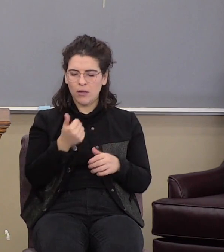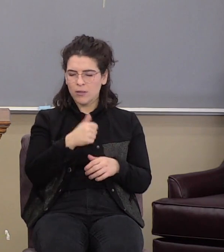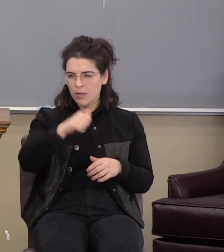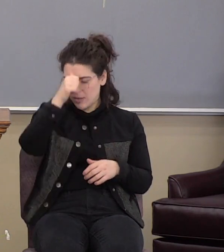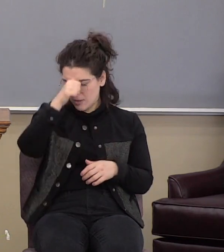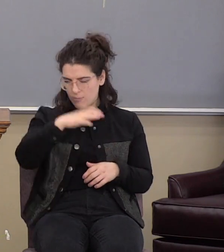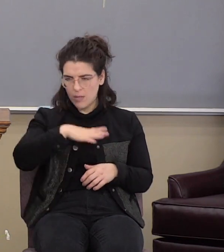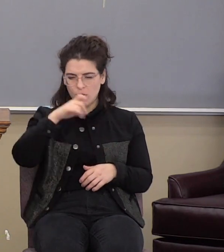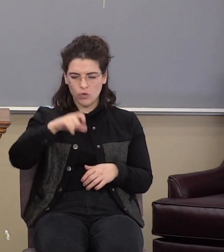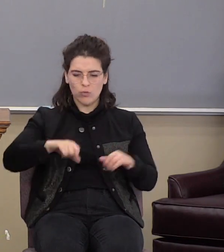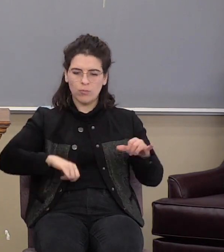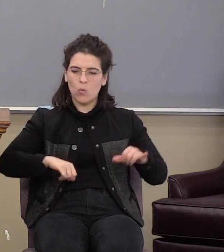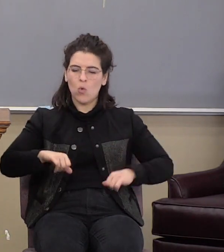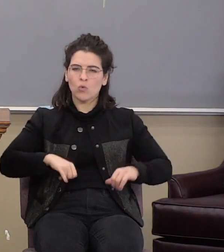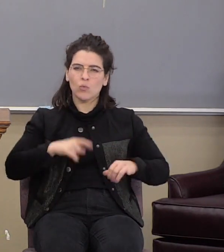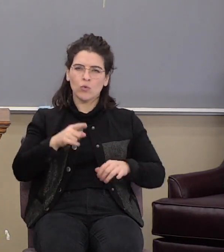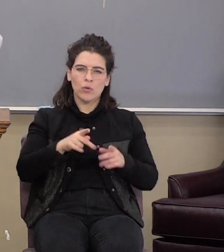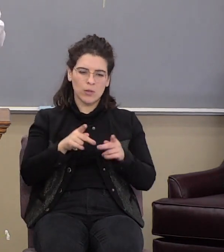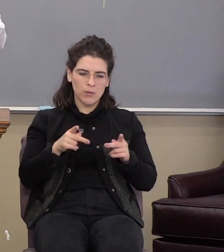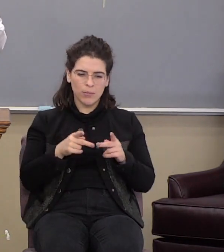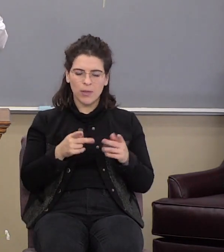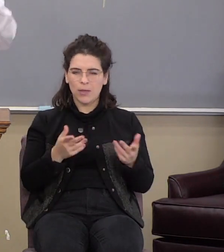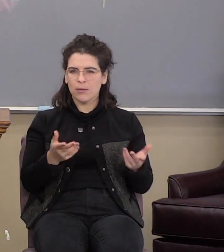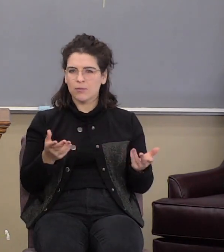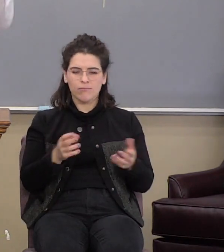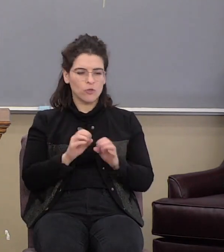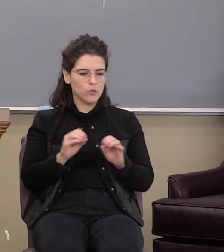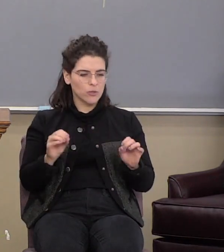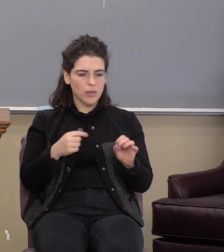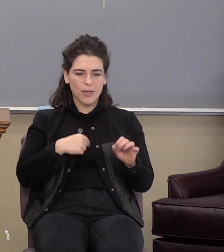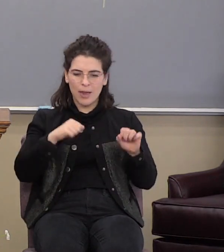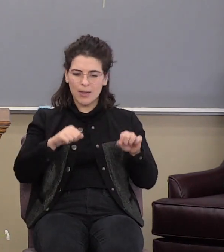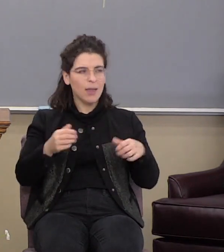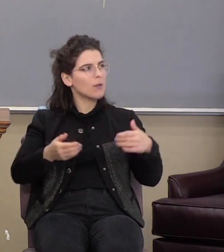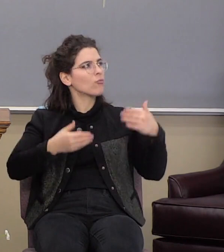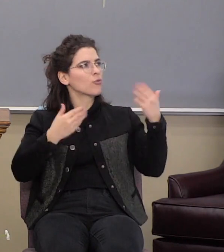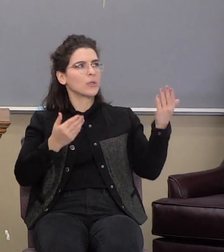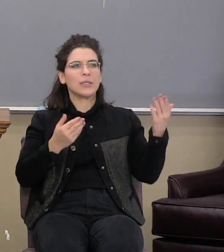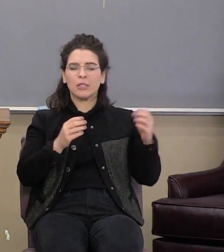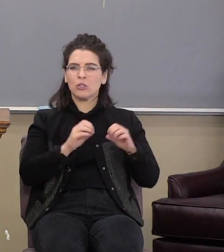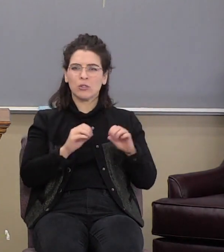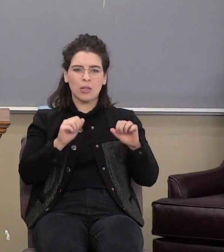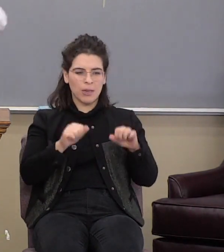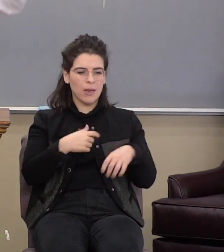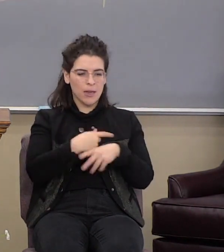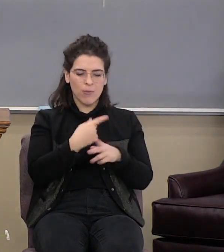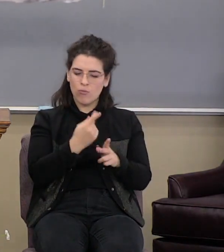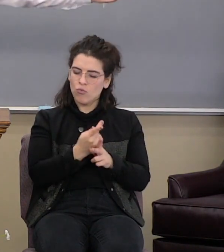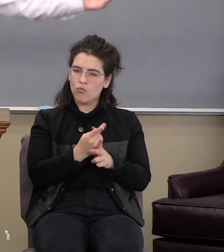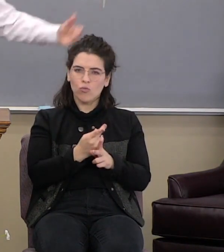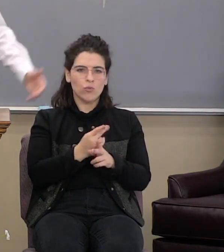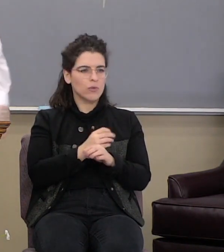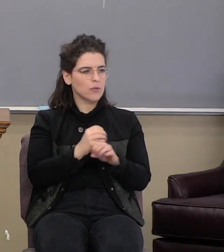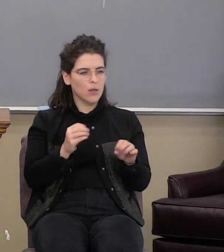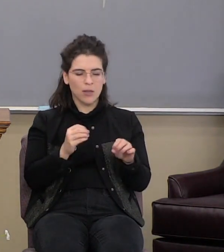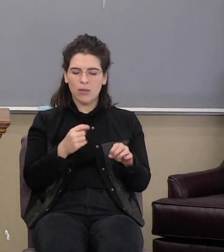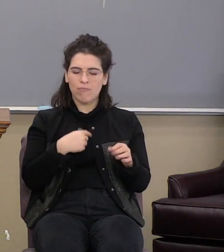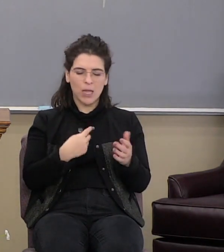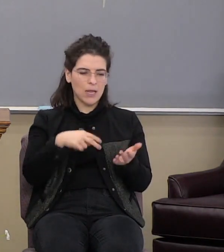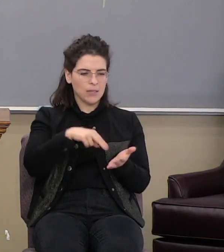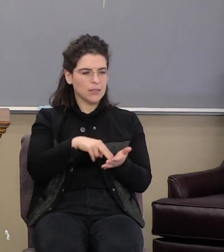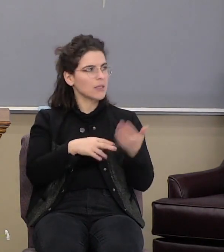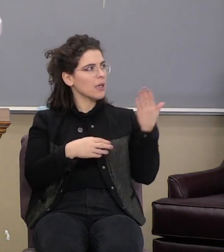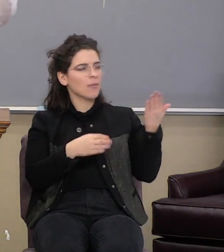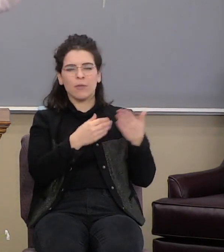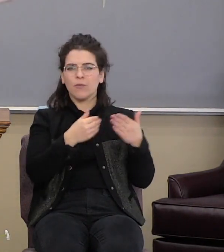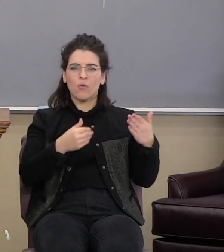boast. Right? So when you're at that place where there's nothing I can bring, there's nothing I can produce, there's nothing, I stand